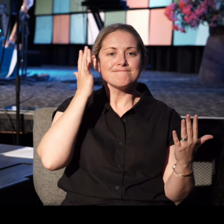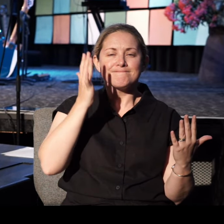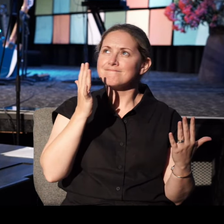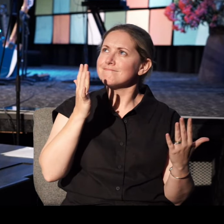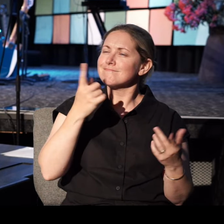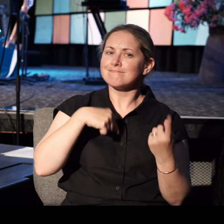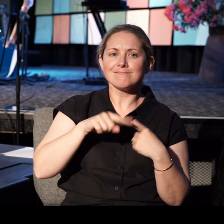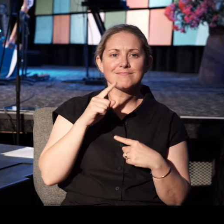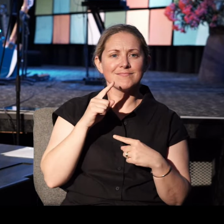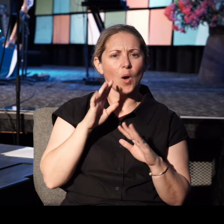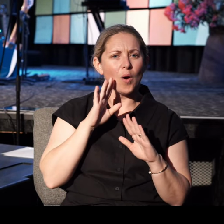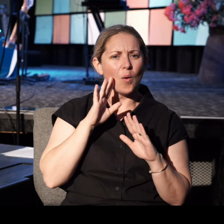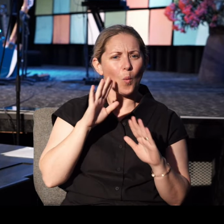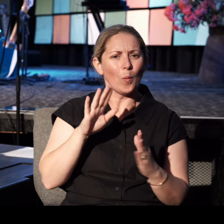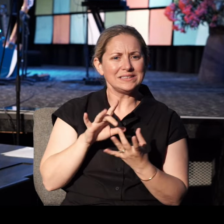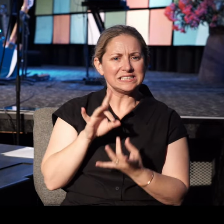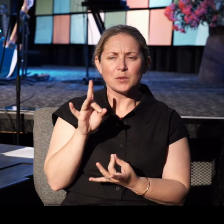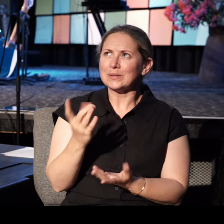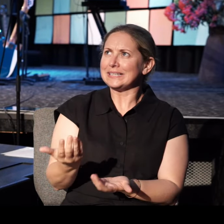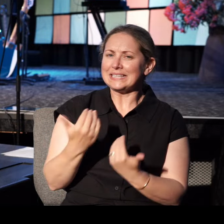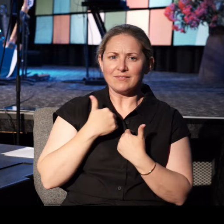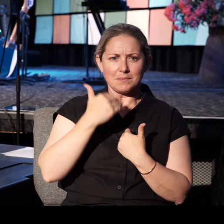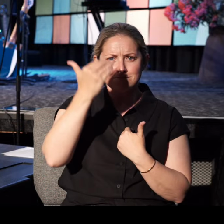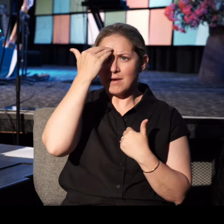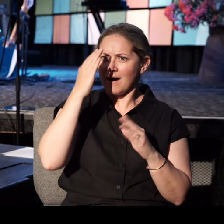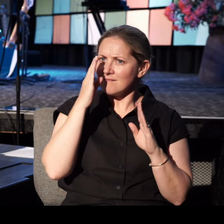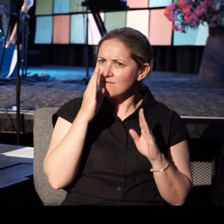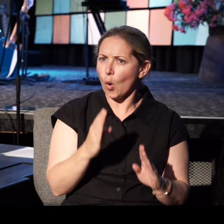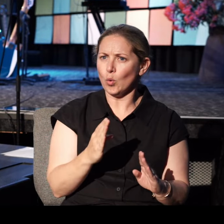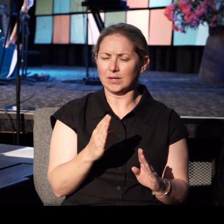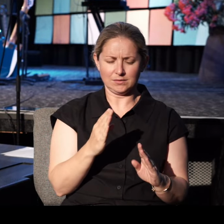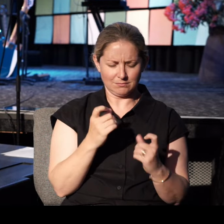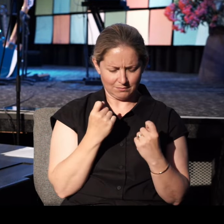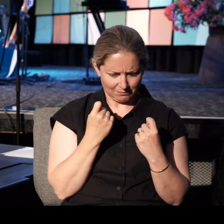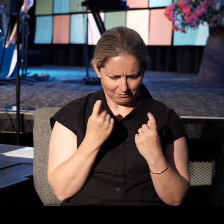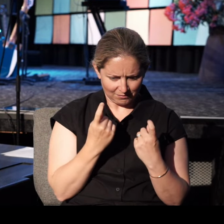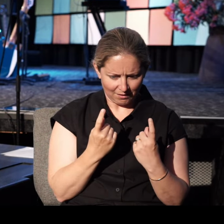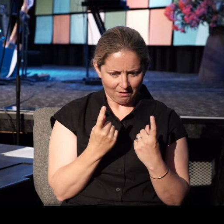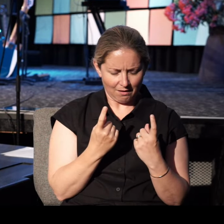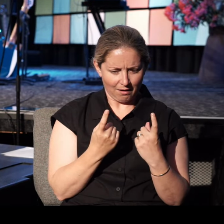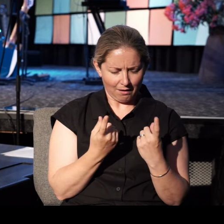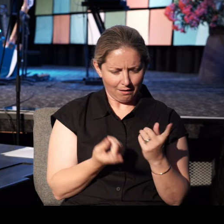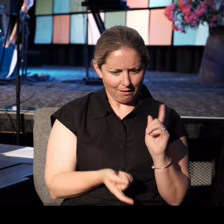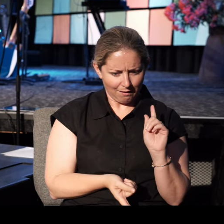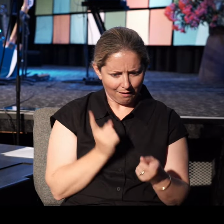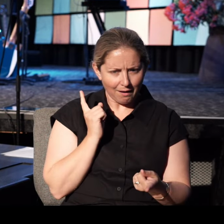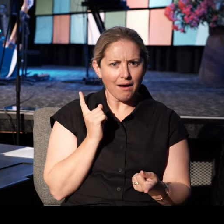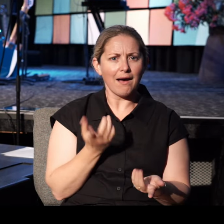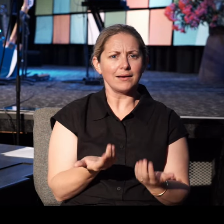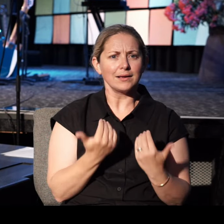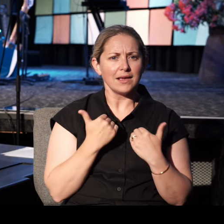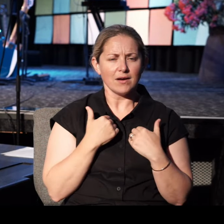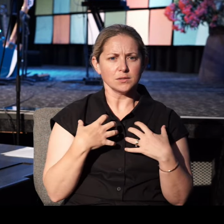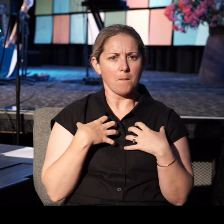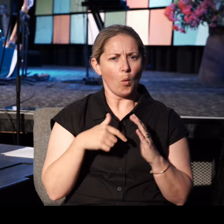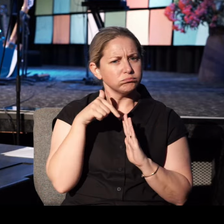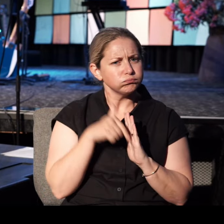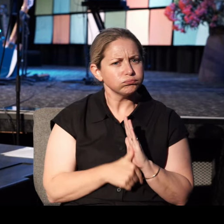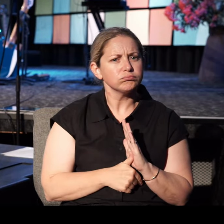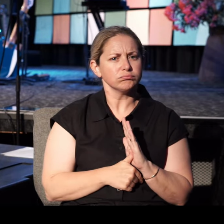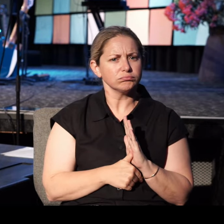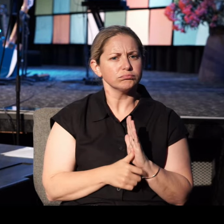you might cause us to be able to focus, concentrate, understand, get insight, and that most